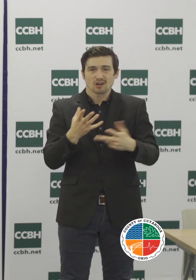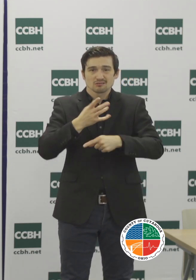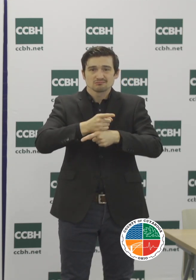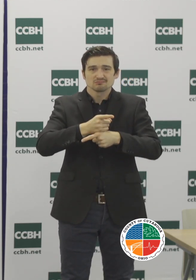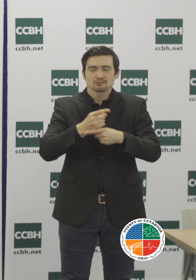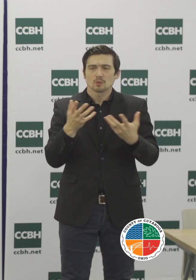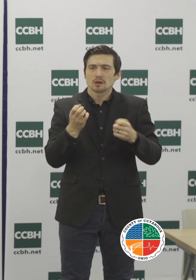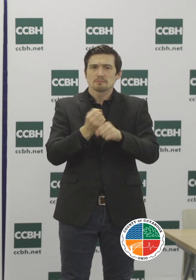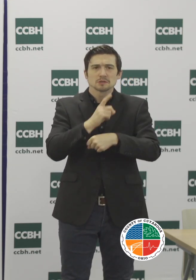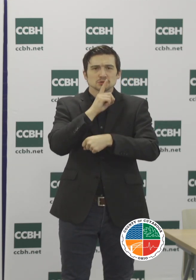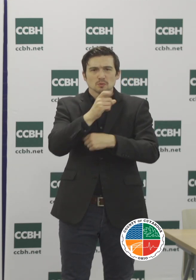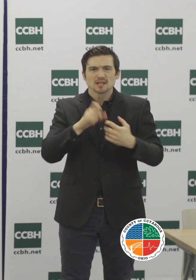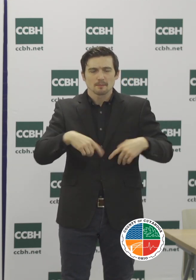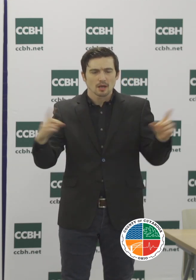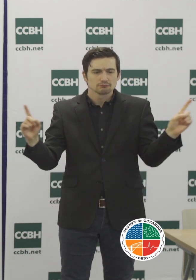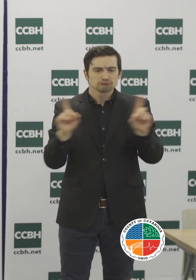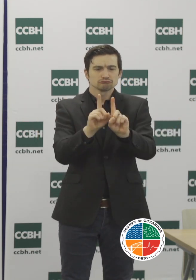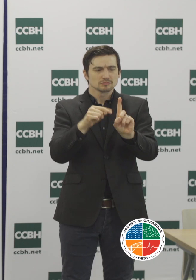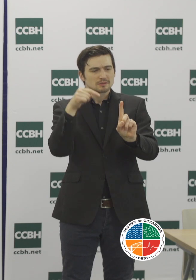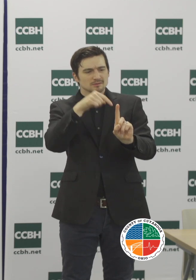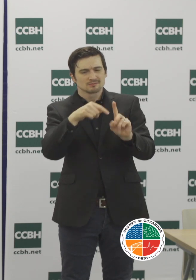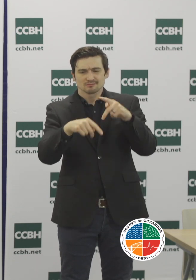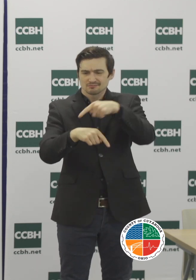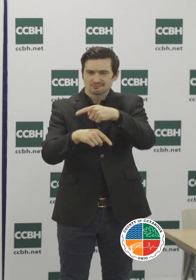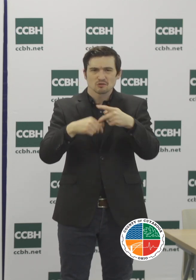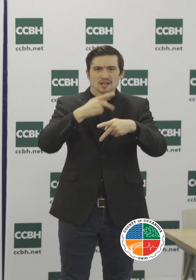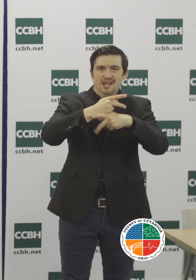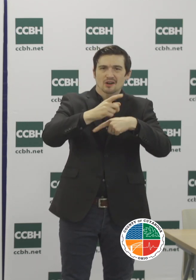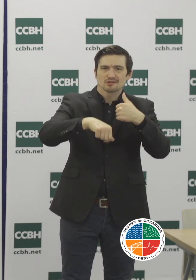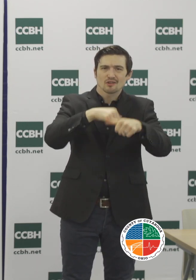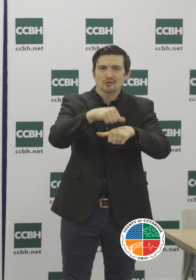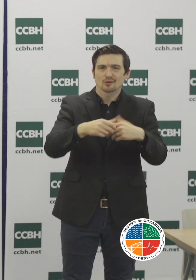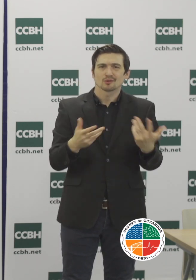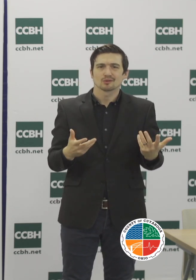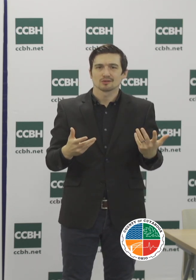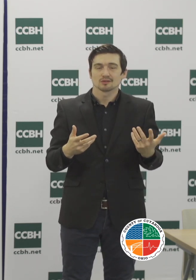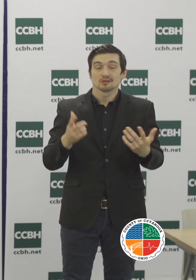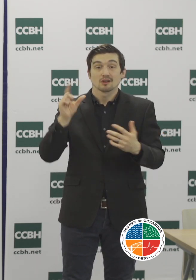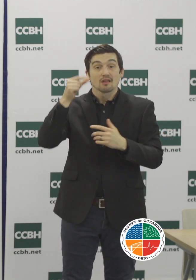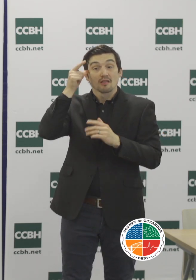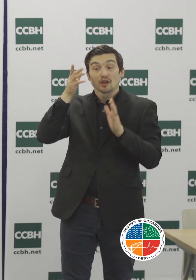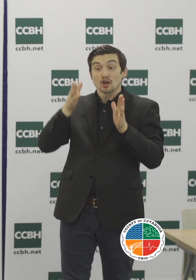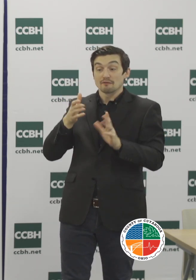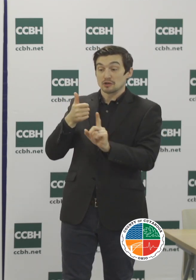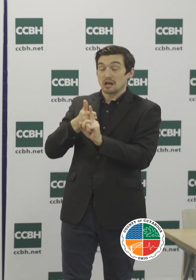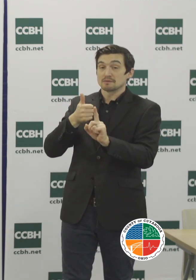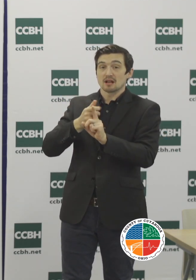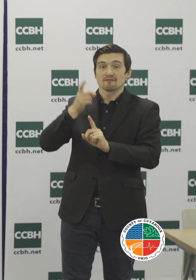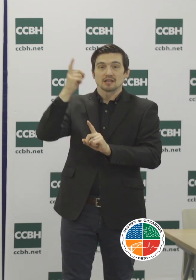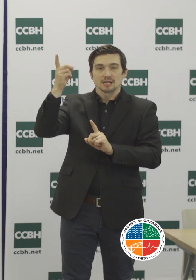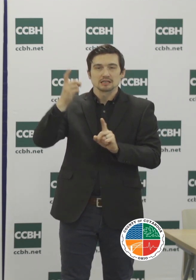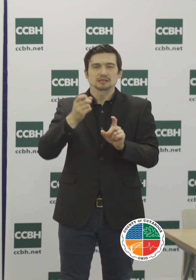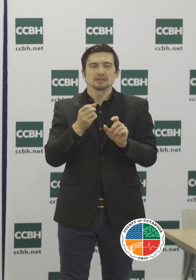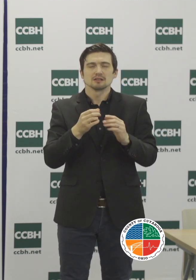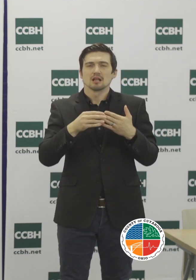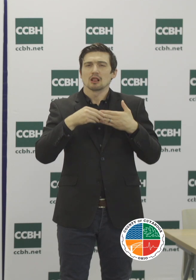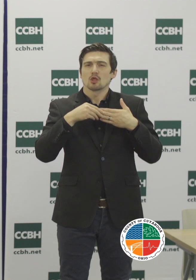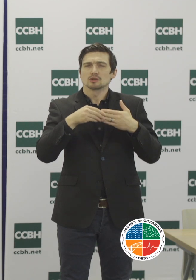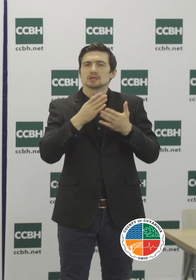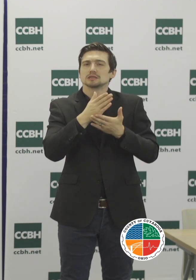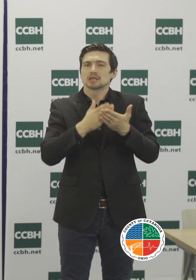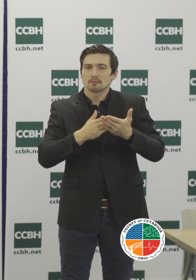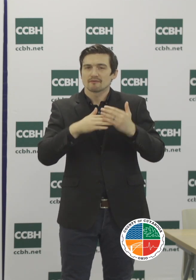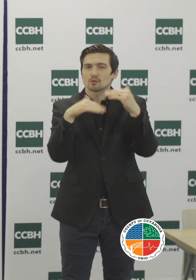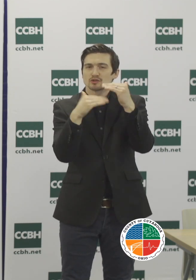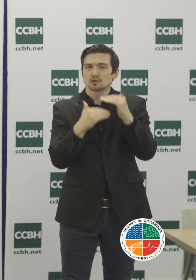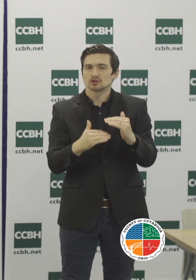We want to be close to people that we care about. The governor has loosened up a lot of the restrictions. But here's the